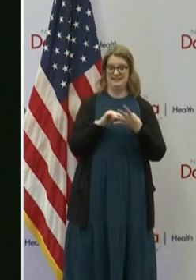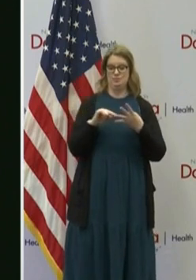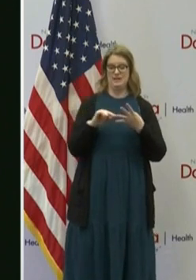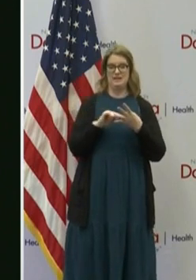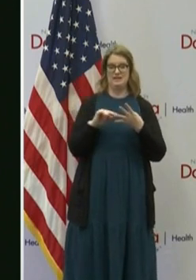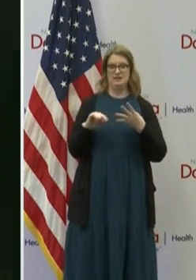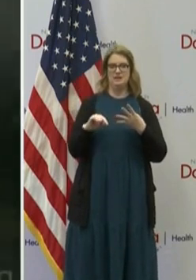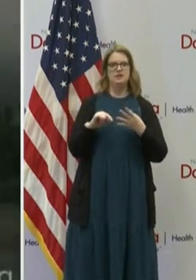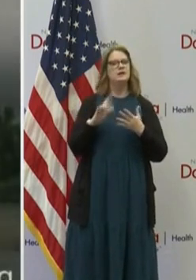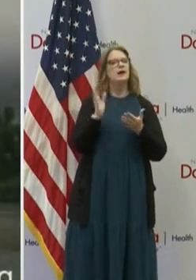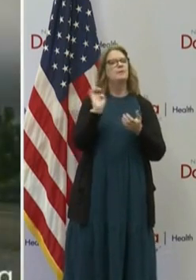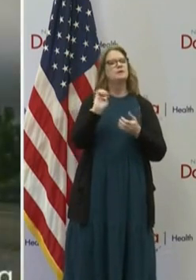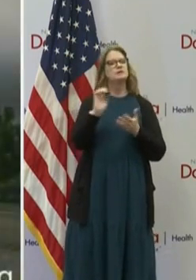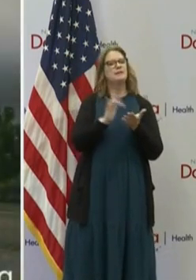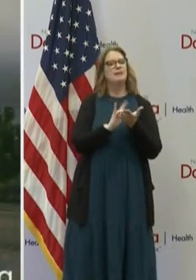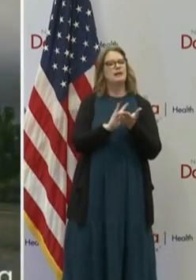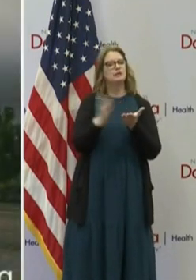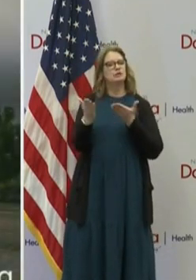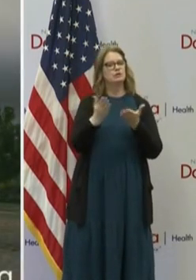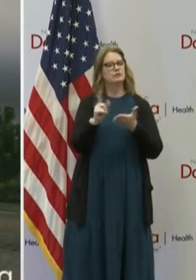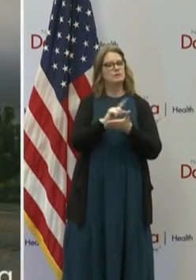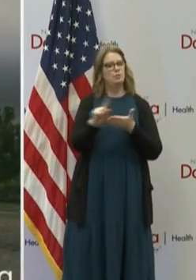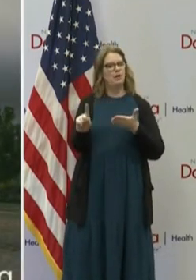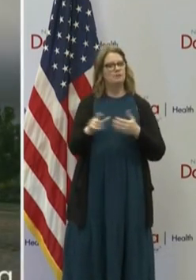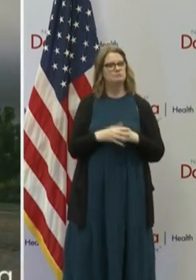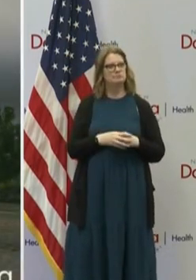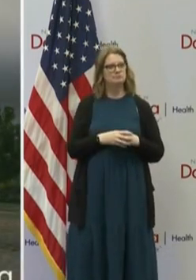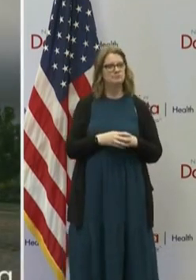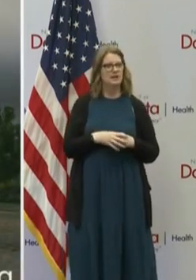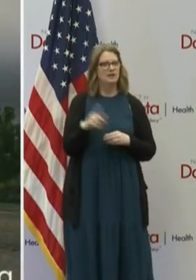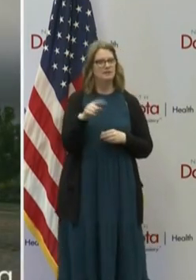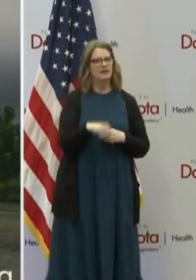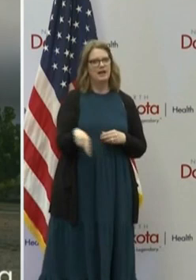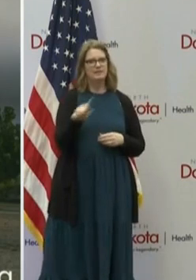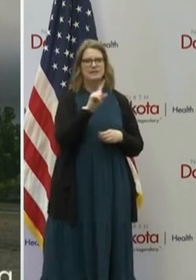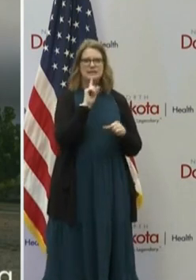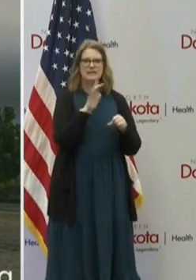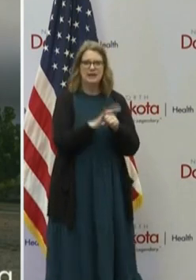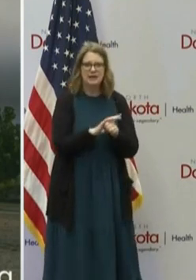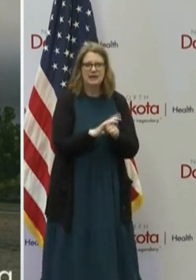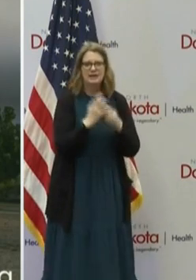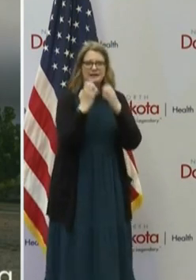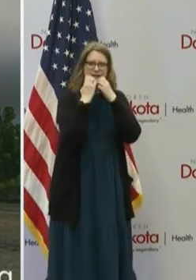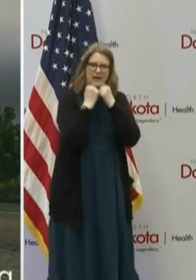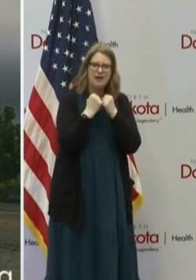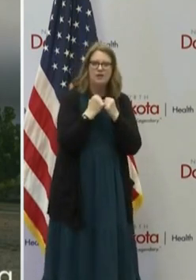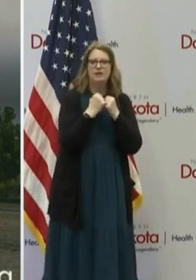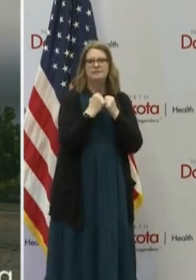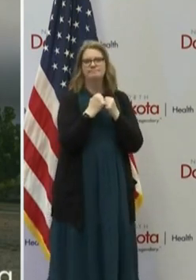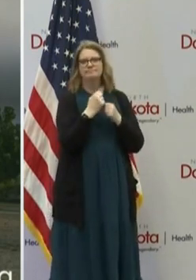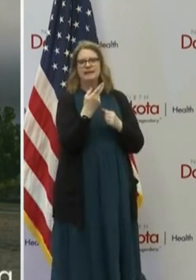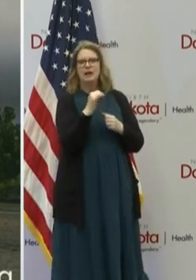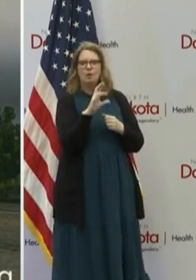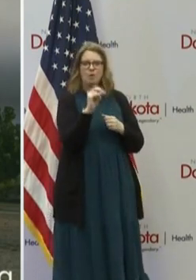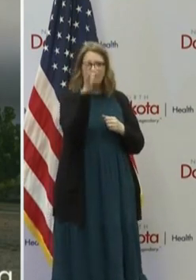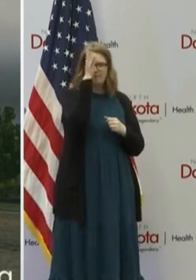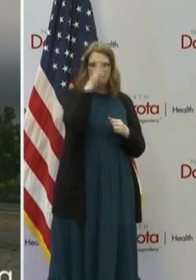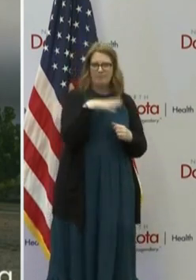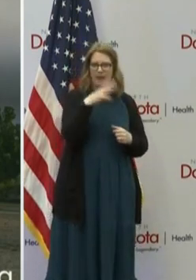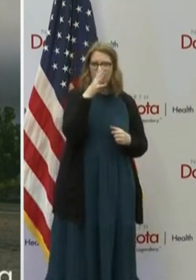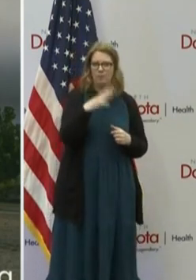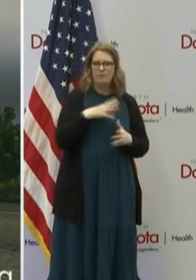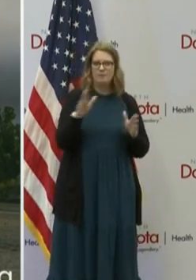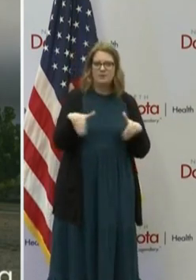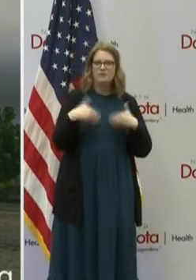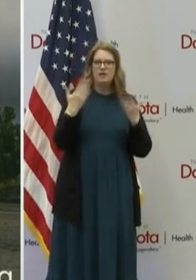Emergency Medical Services Week. And we want to say thank you to all the dedicated, caring, and heroic men and women providing emergency medical care